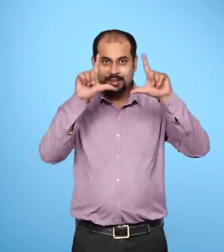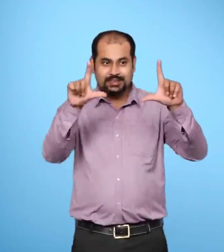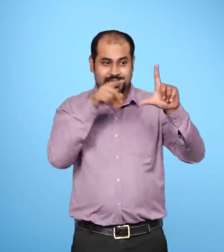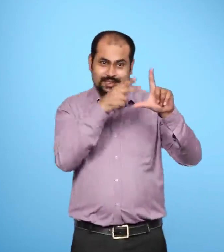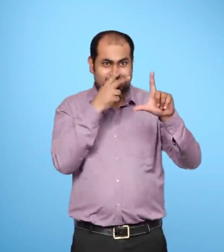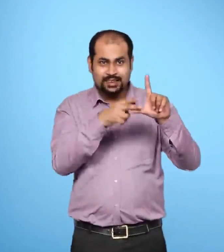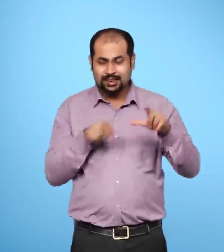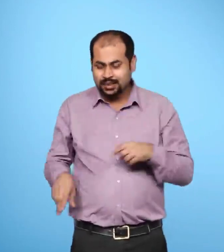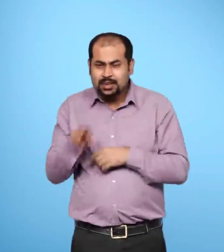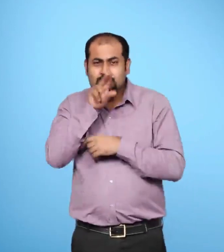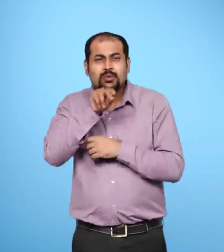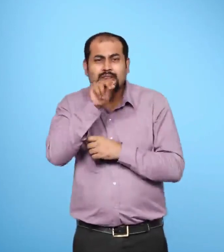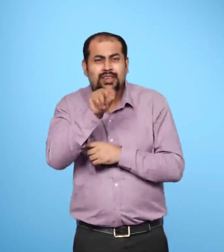girl speaking